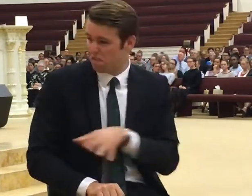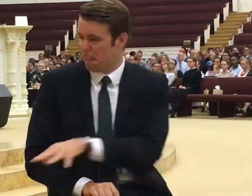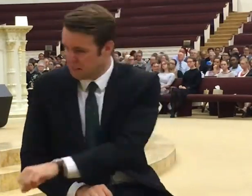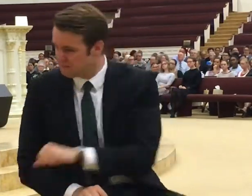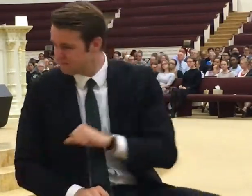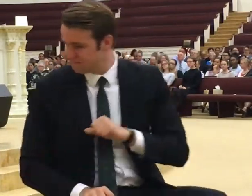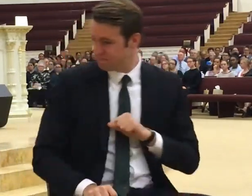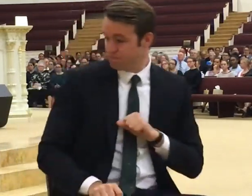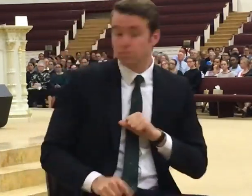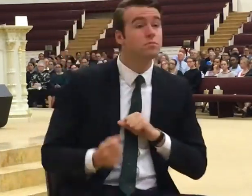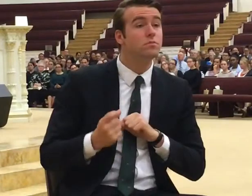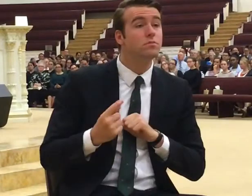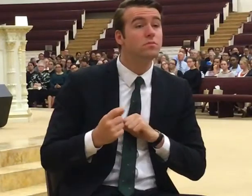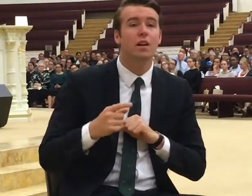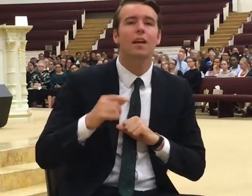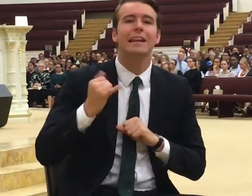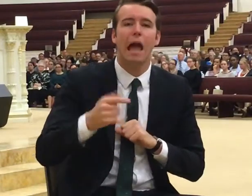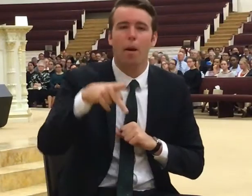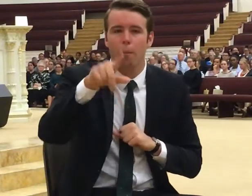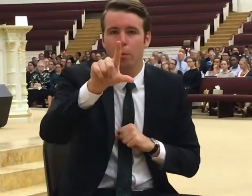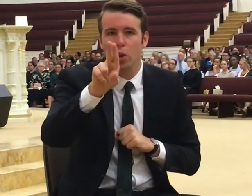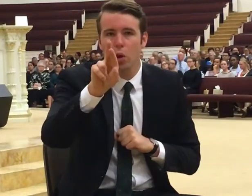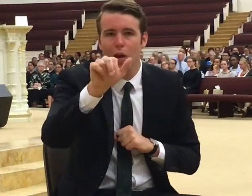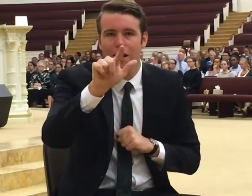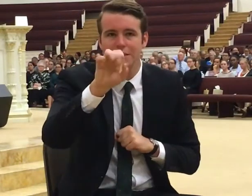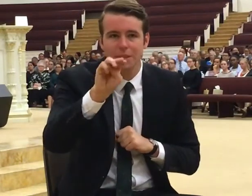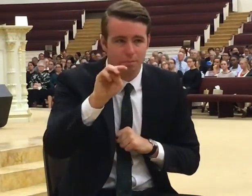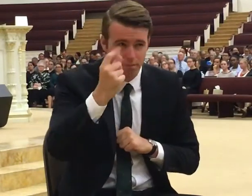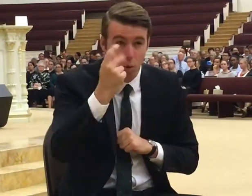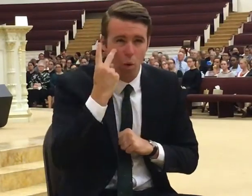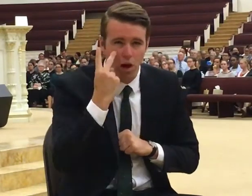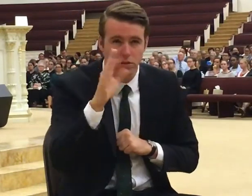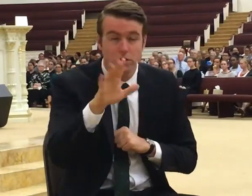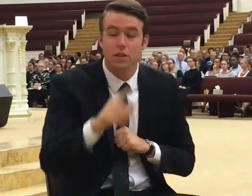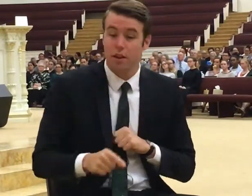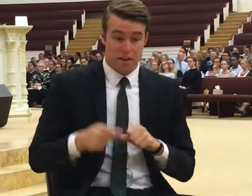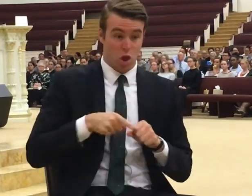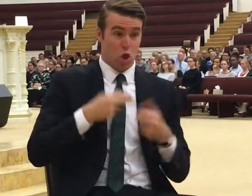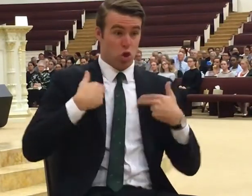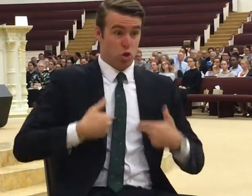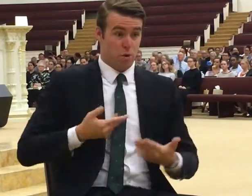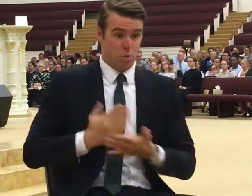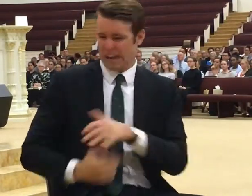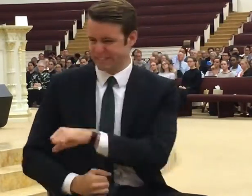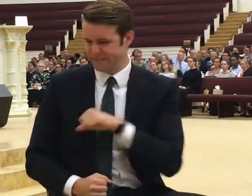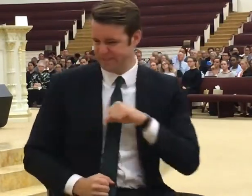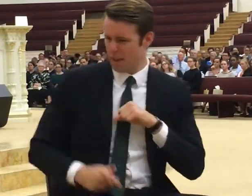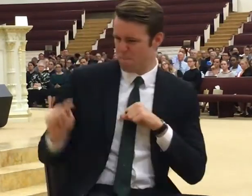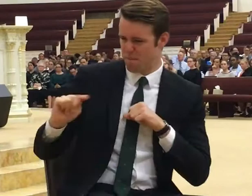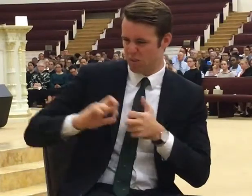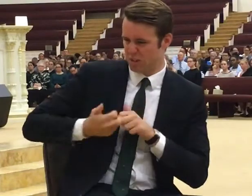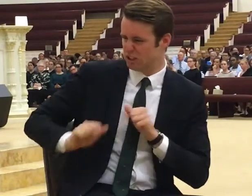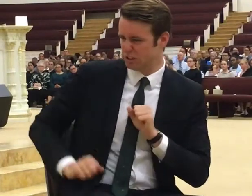Because of human rights about a bathroom, they moved the All-Star